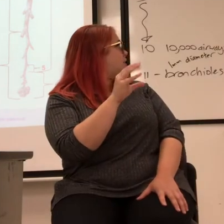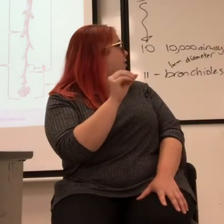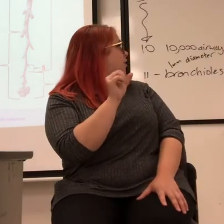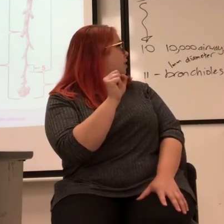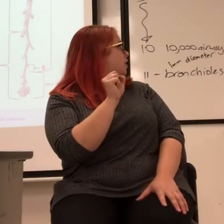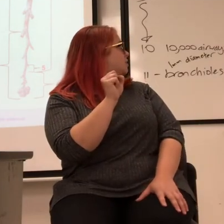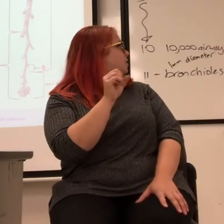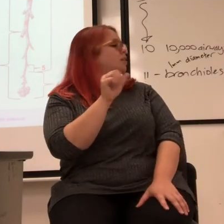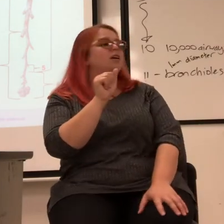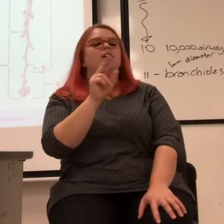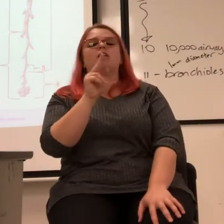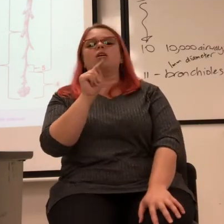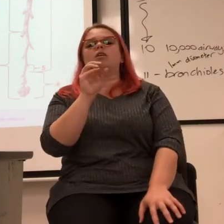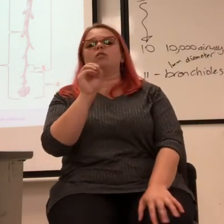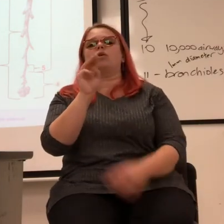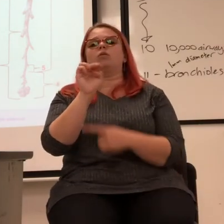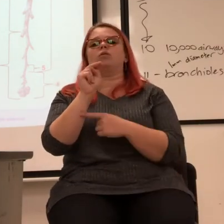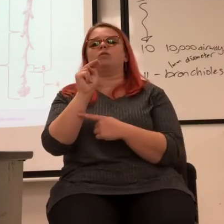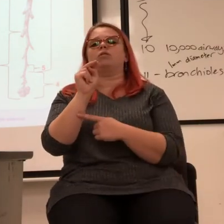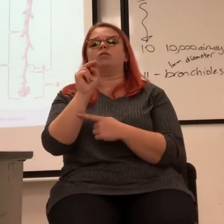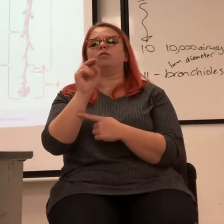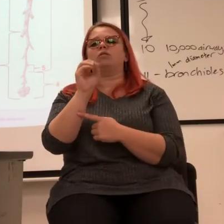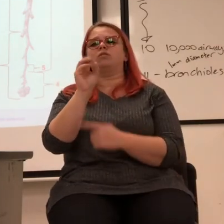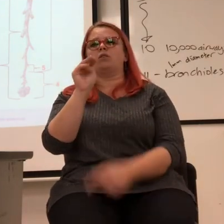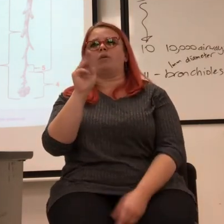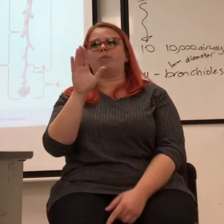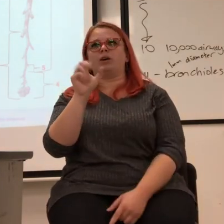level because you can modify the smooth muscle.